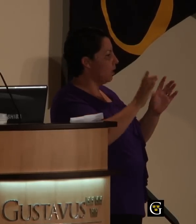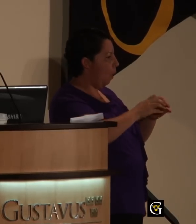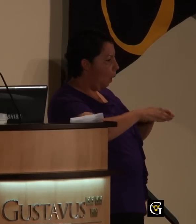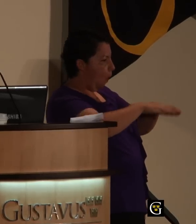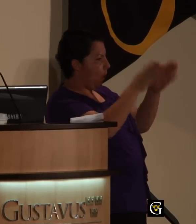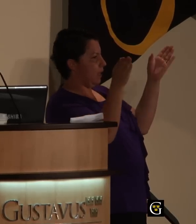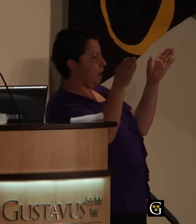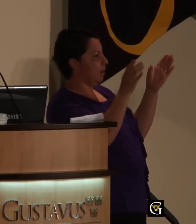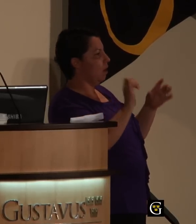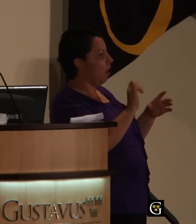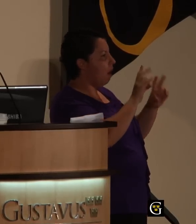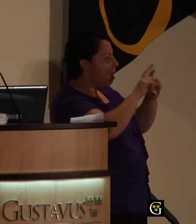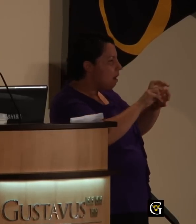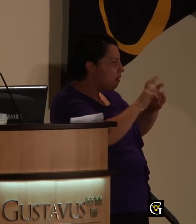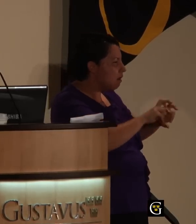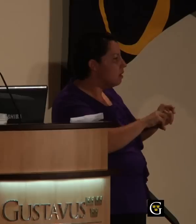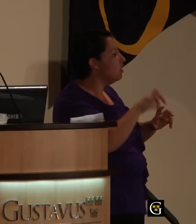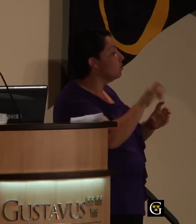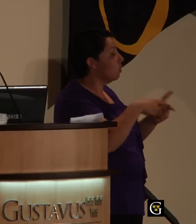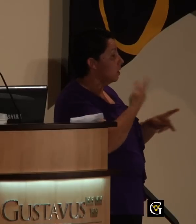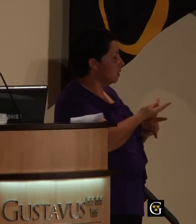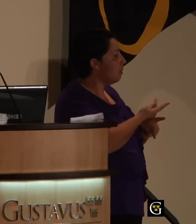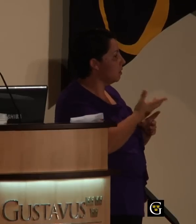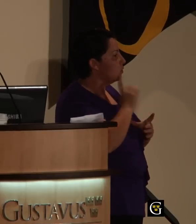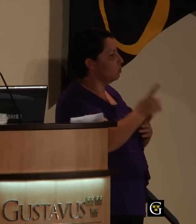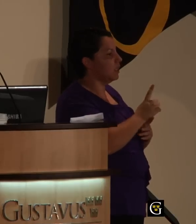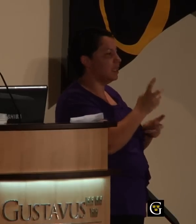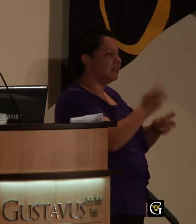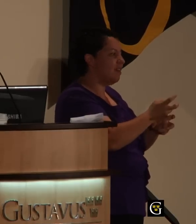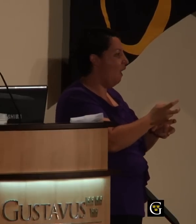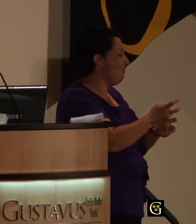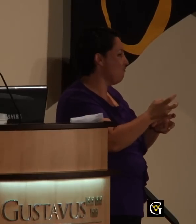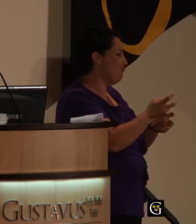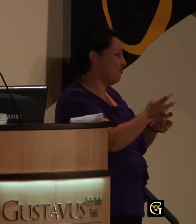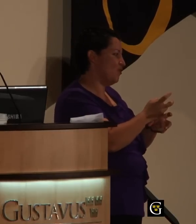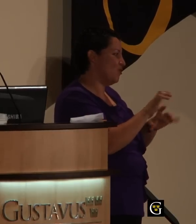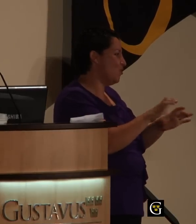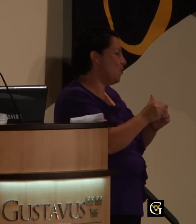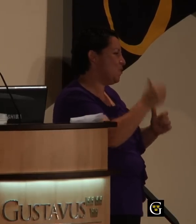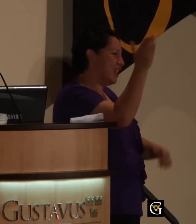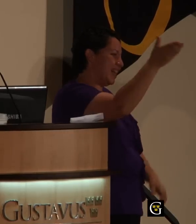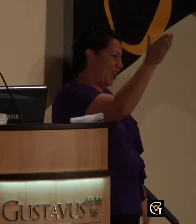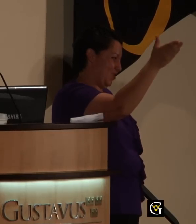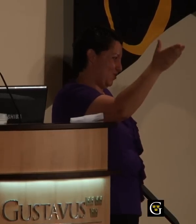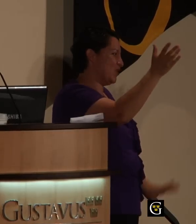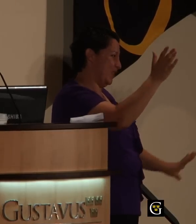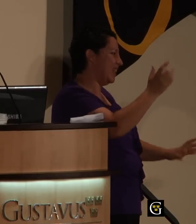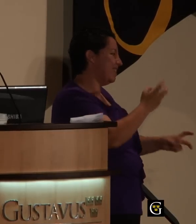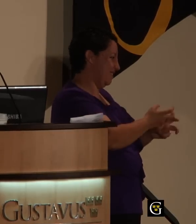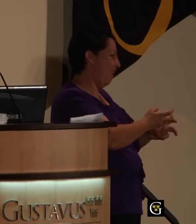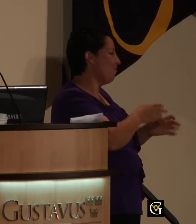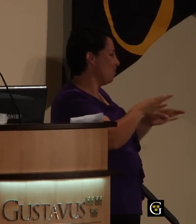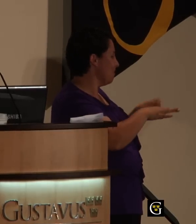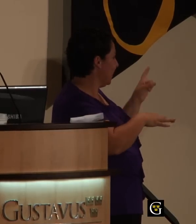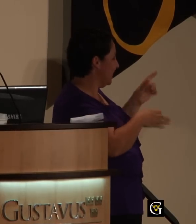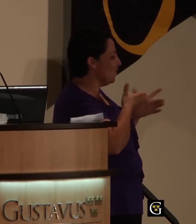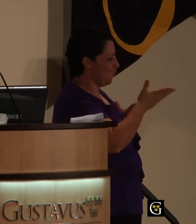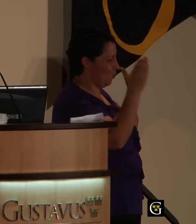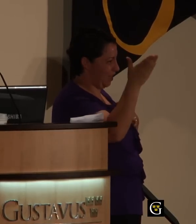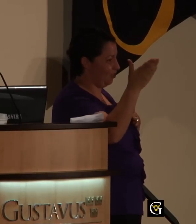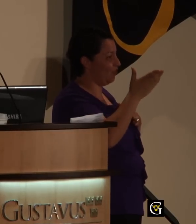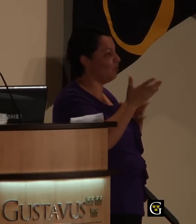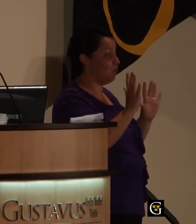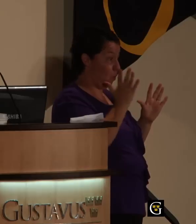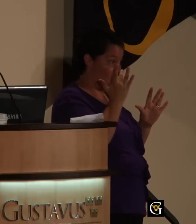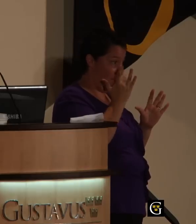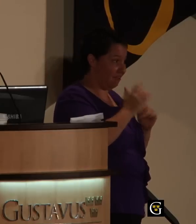So this kind of thing is very hard to pull off with open electricity. And let me explain why. And I'm doing this as a person with cochlear